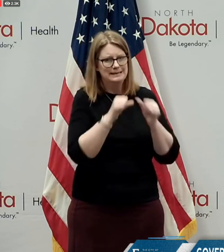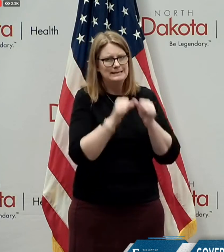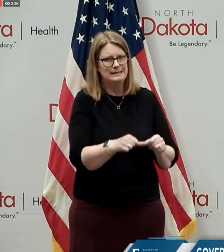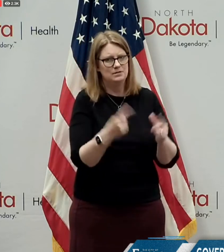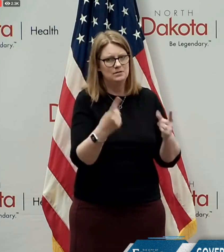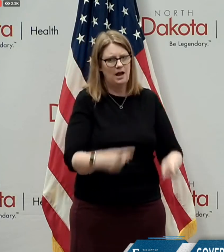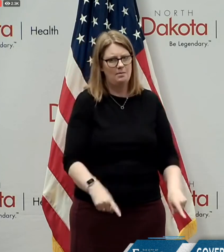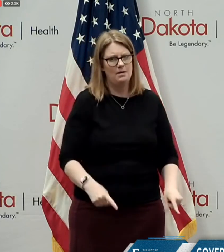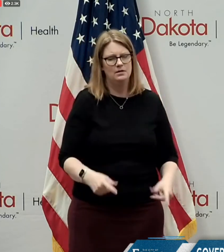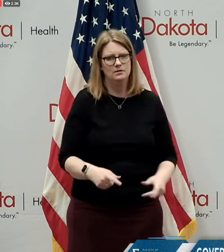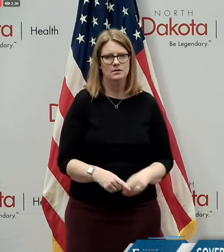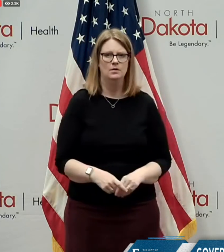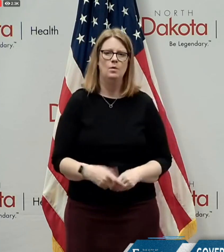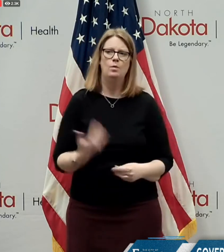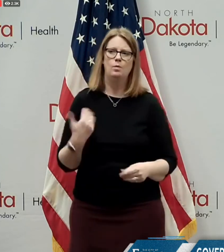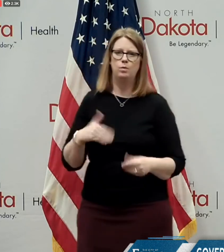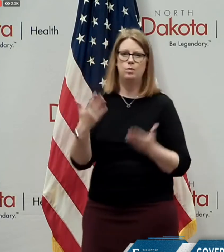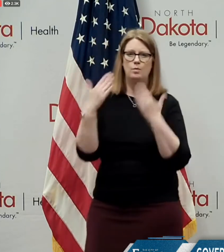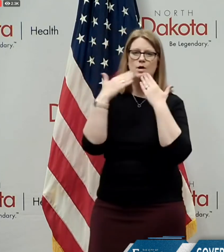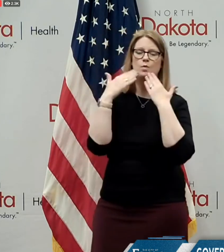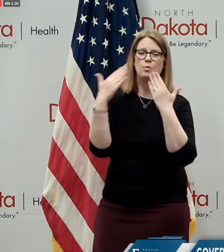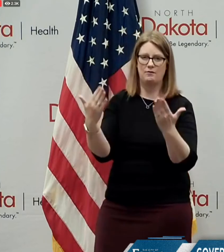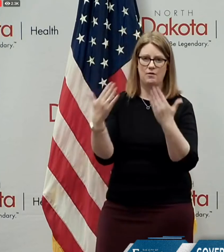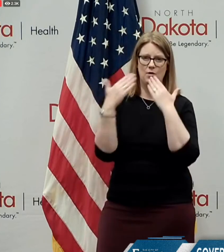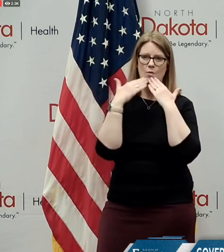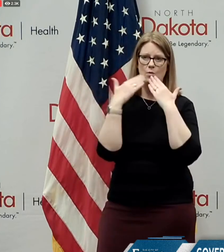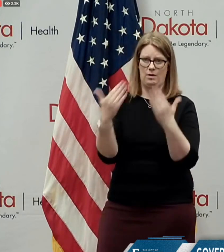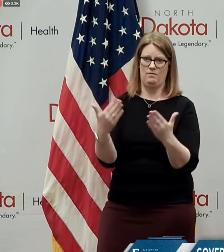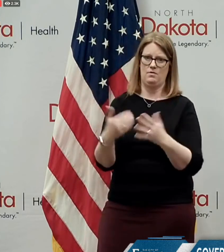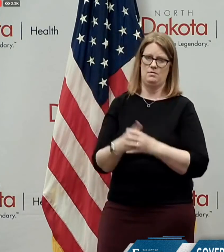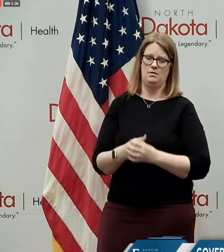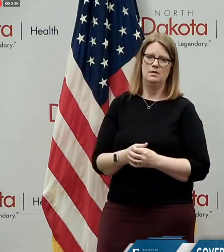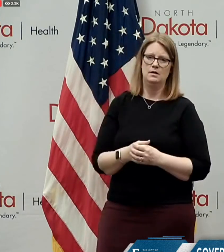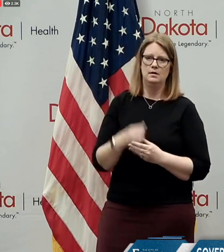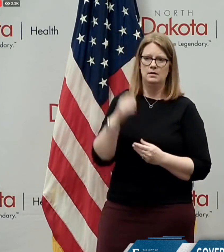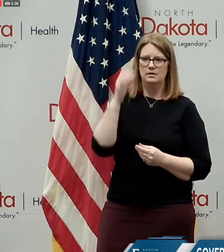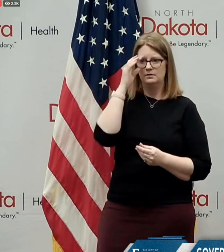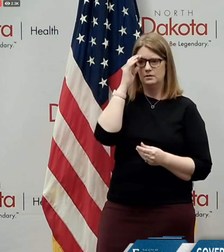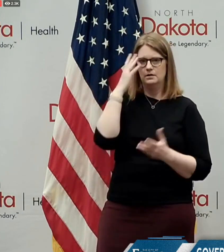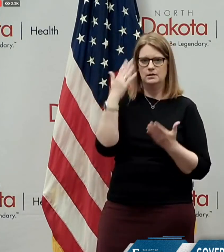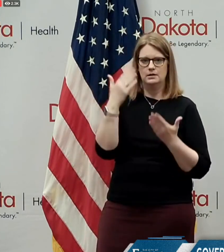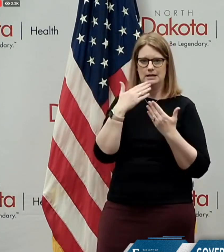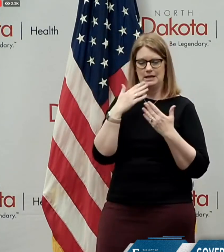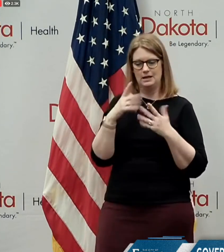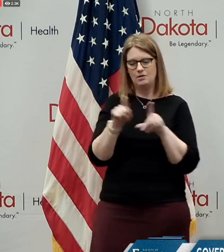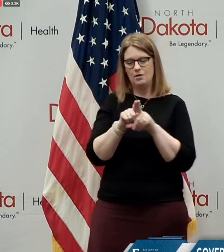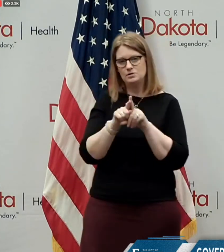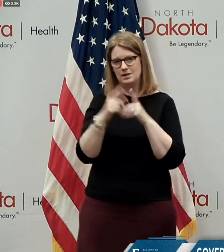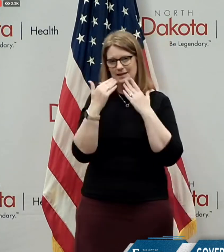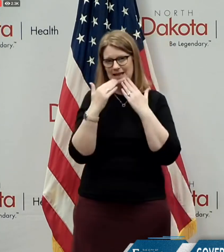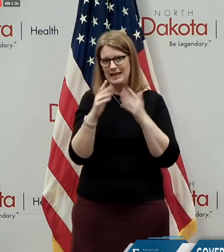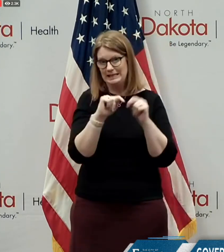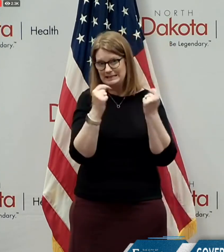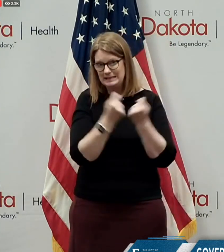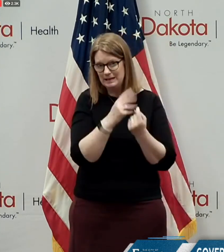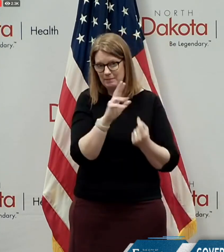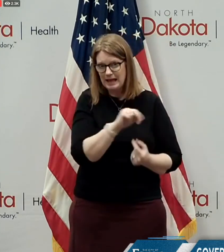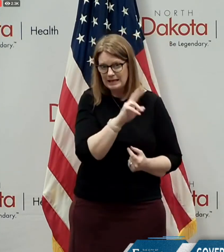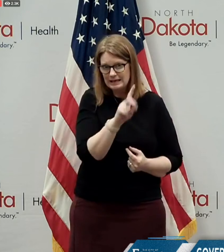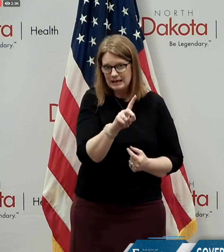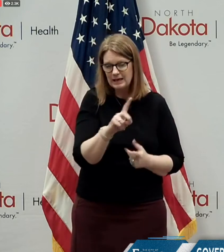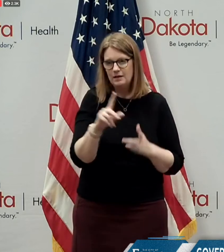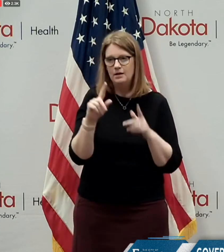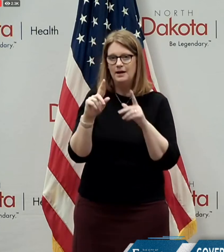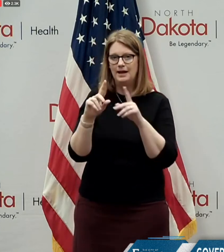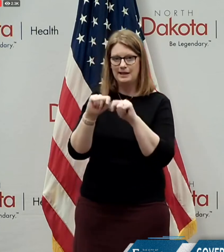grateful to the work of the Harm Reduction team and want to thank Team ND and the team members of the Harm